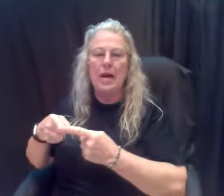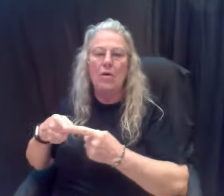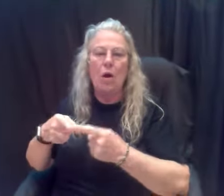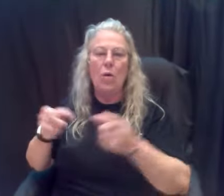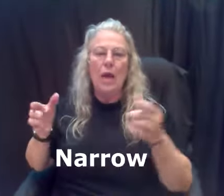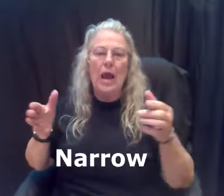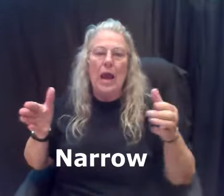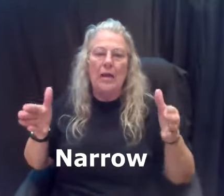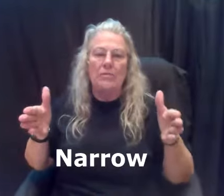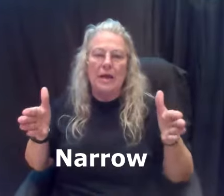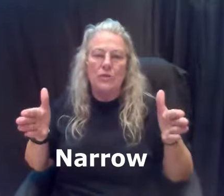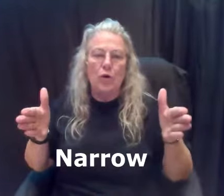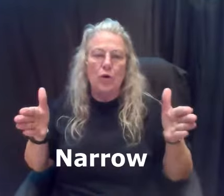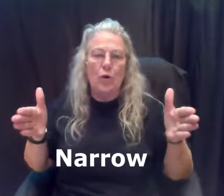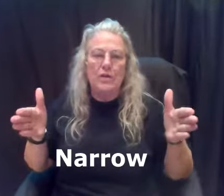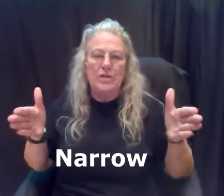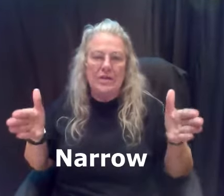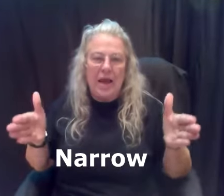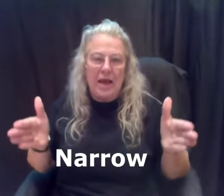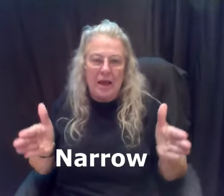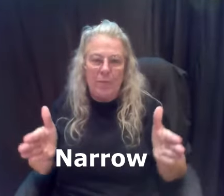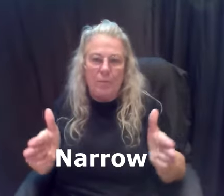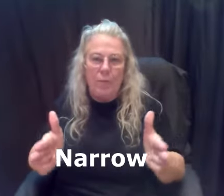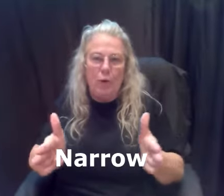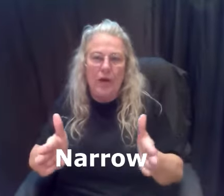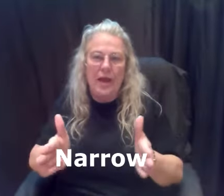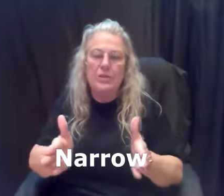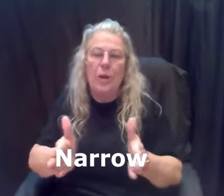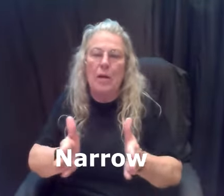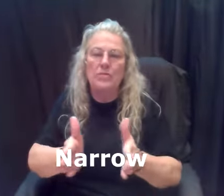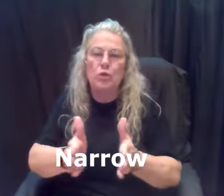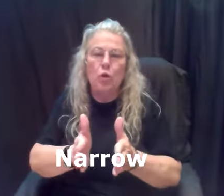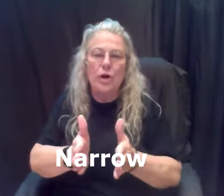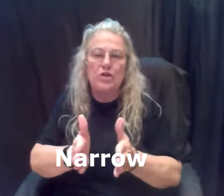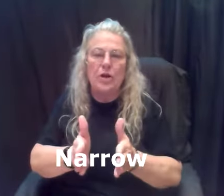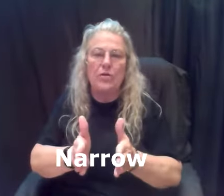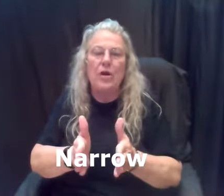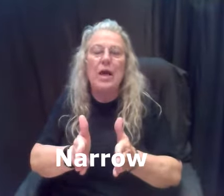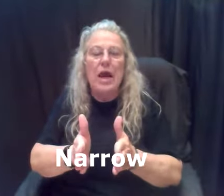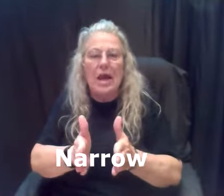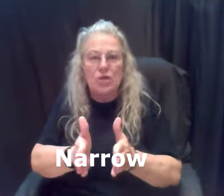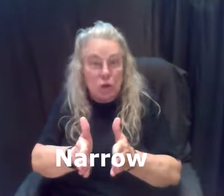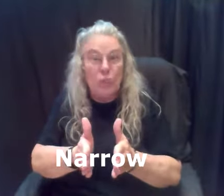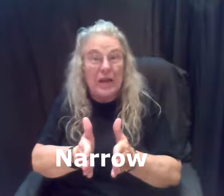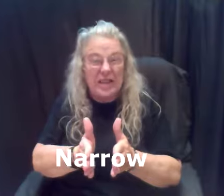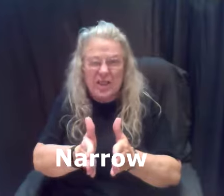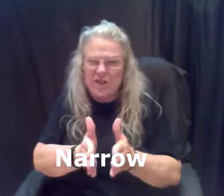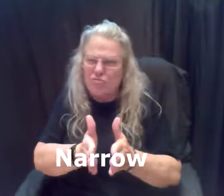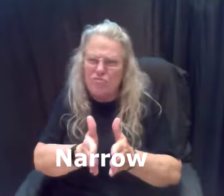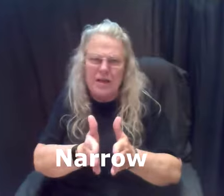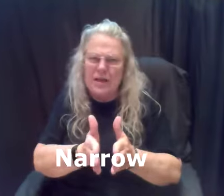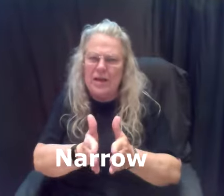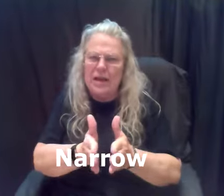Narrow, and that's where you're going to take both hands, palms toward each other, and show that it's just really